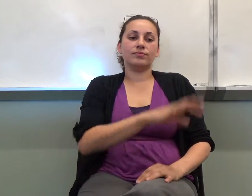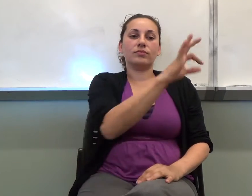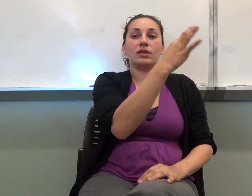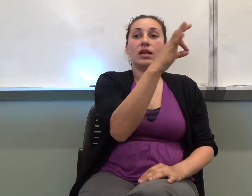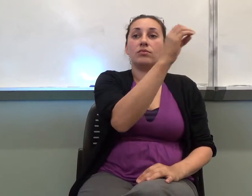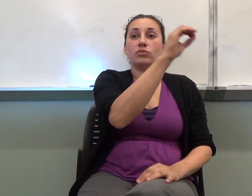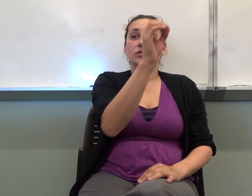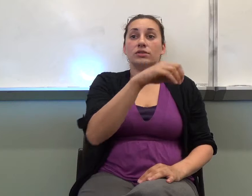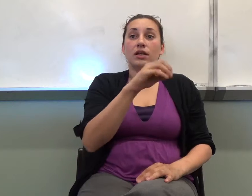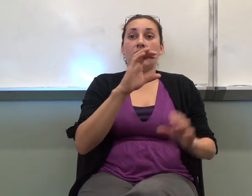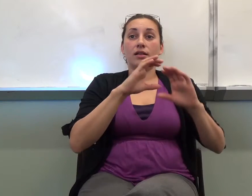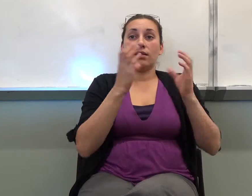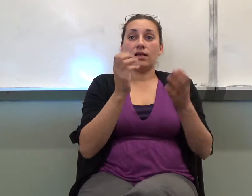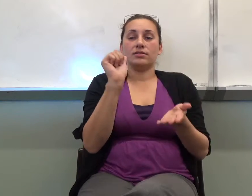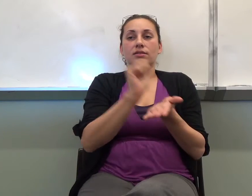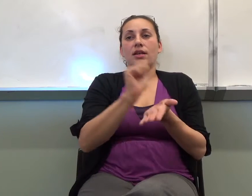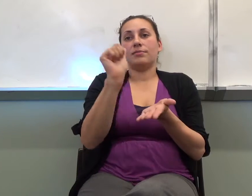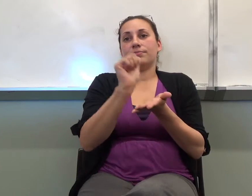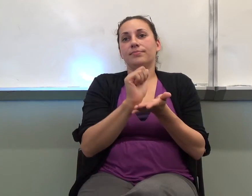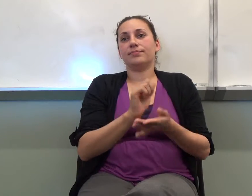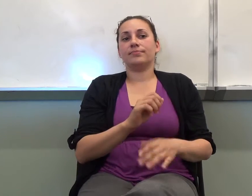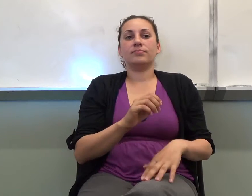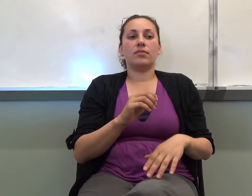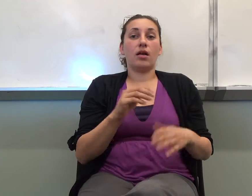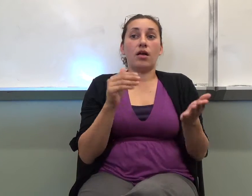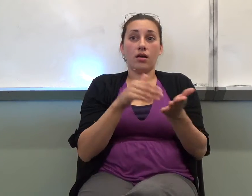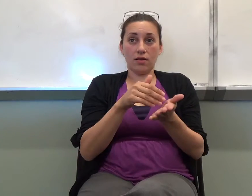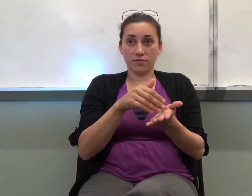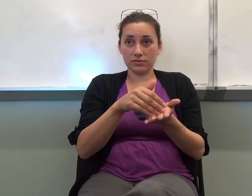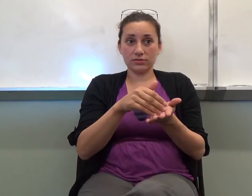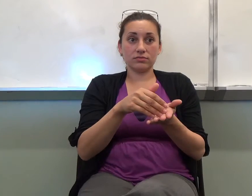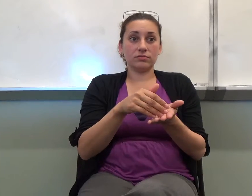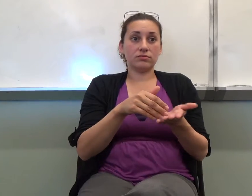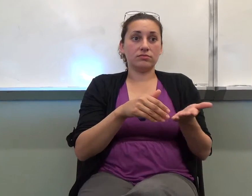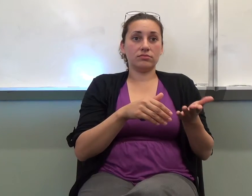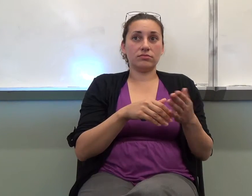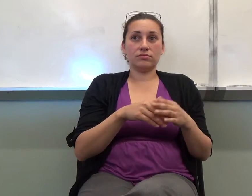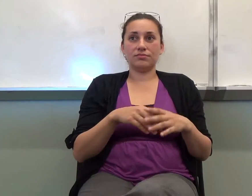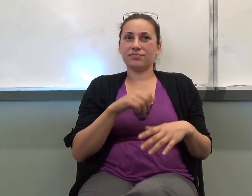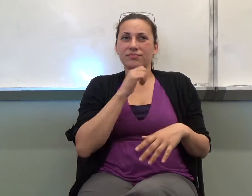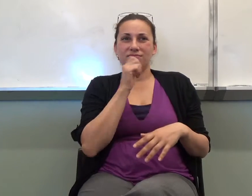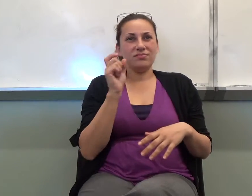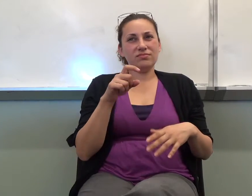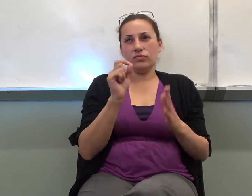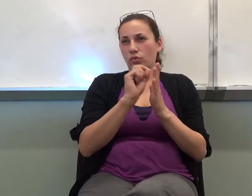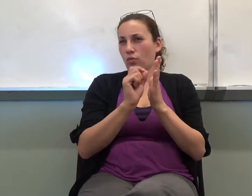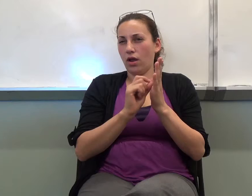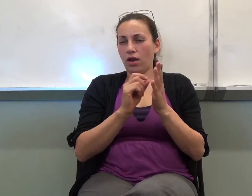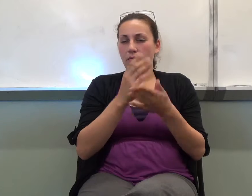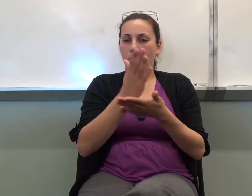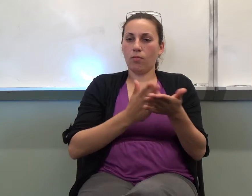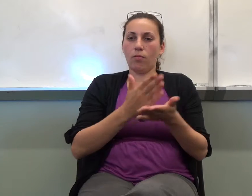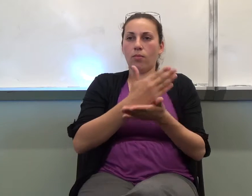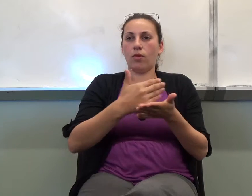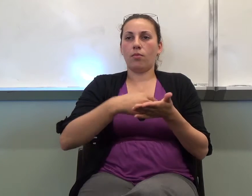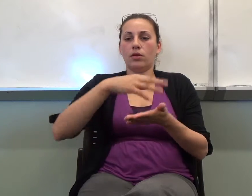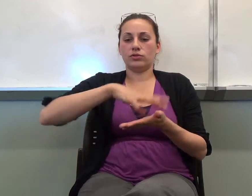class got A's. And very often, instead of writing a pie chart in terms of numbers,